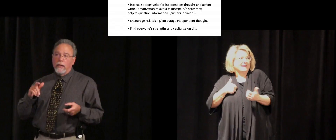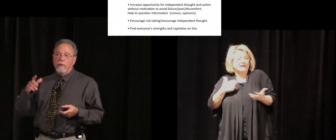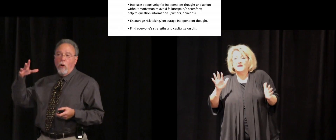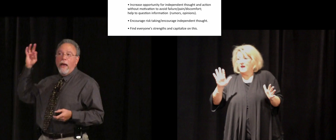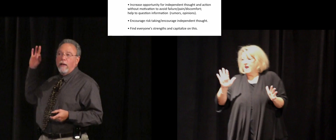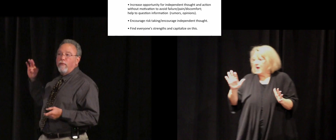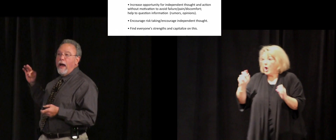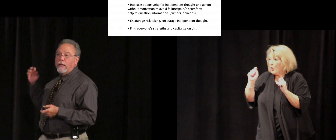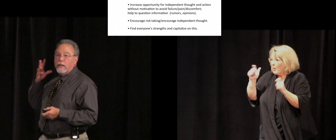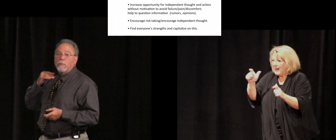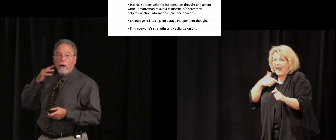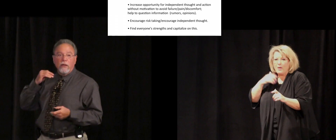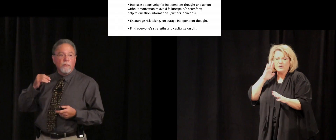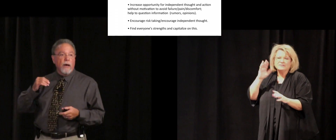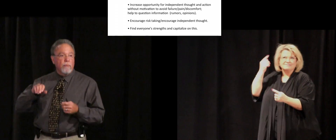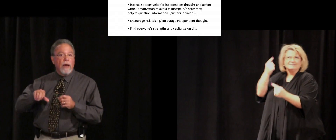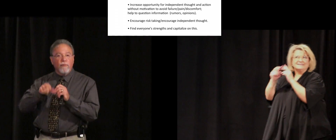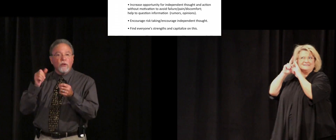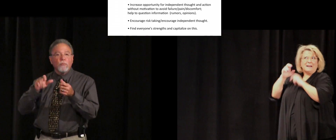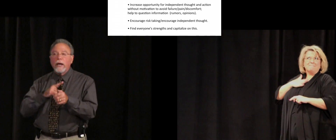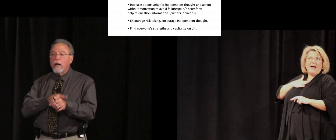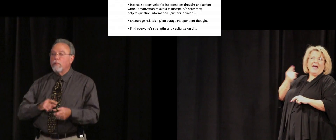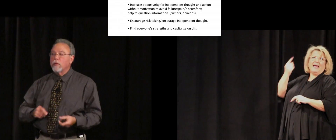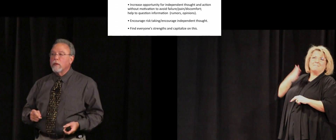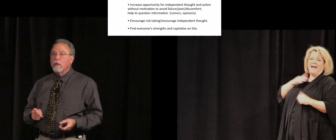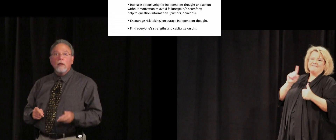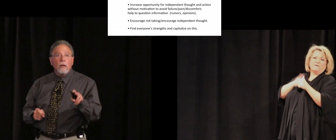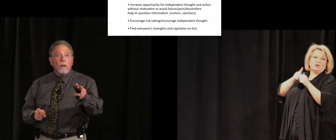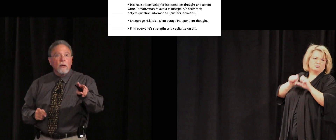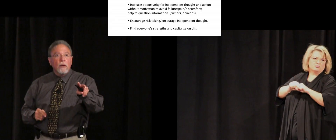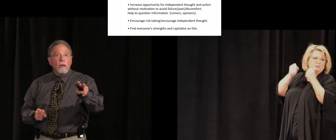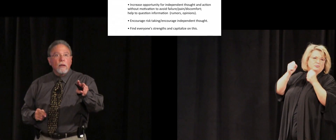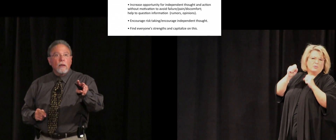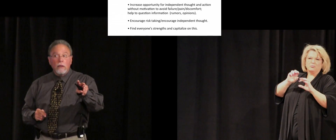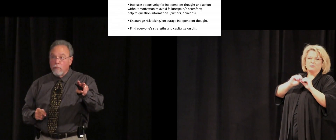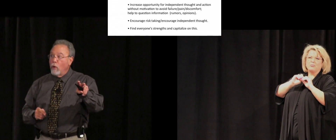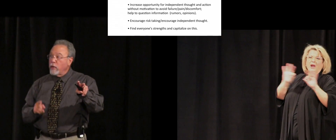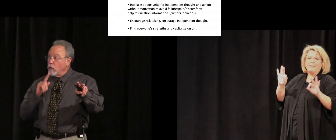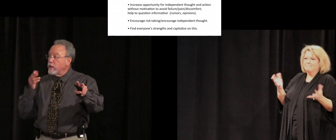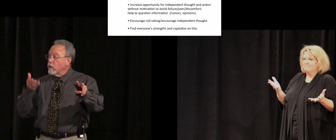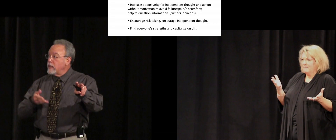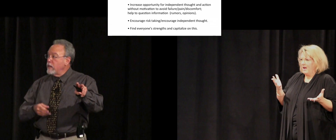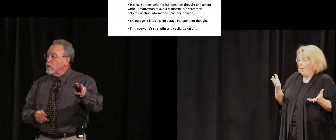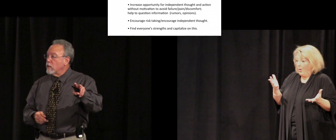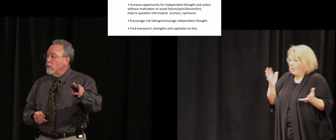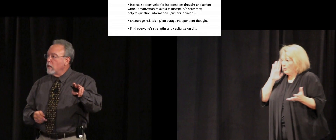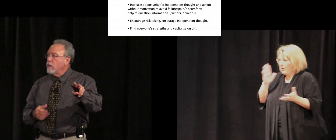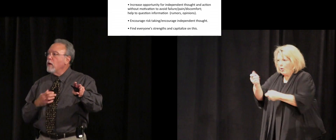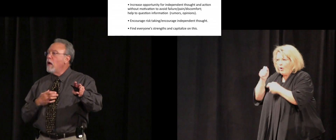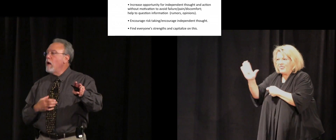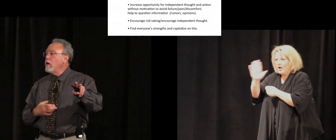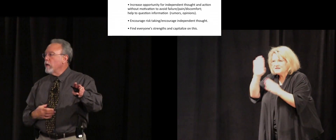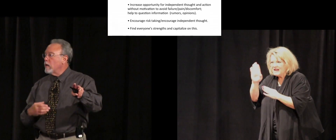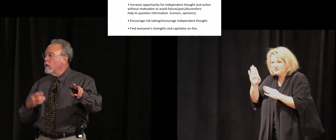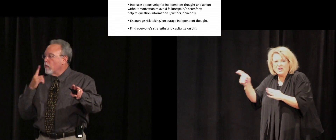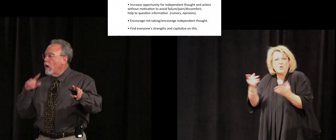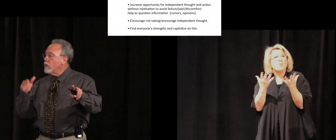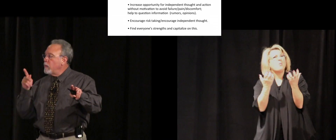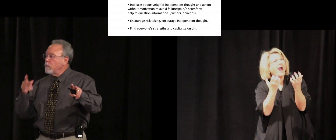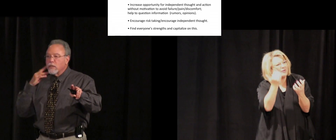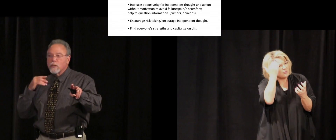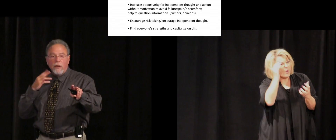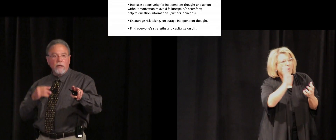behavior, there's a lot going on under the surface that you can't see. And you can address that and say, let's put it aside. Our task now is school. We'll